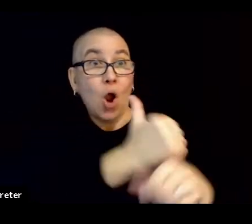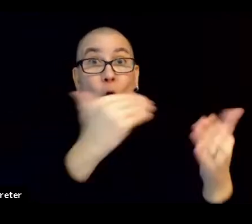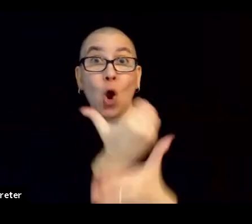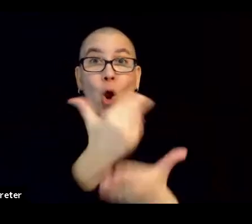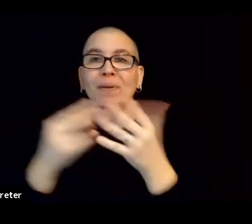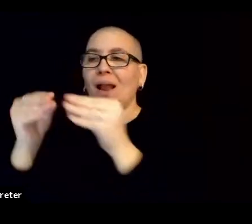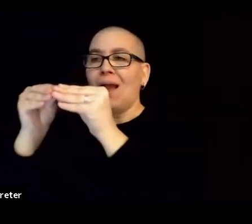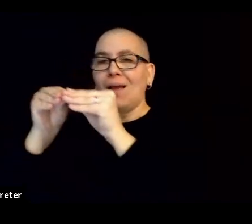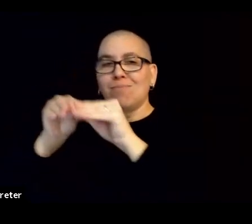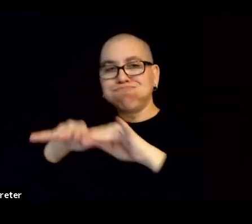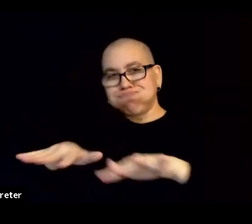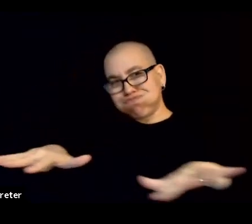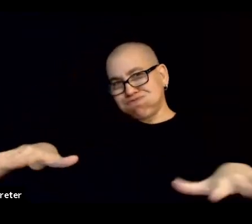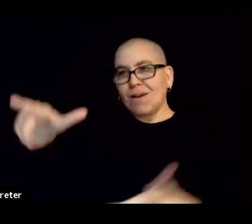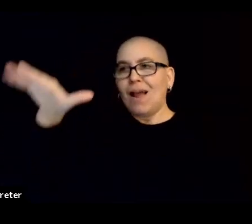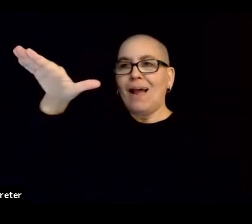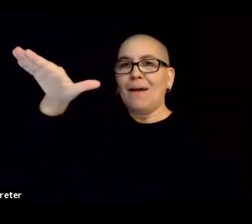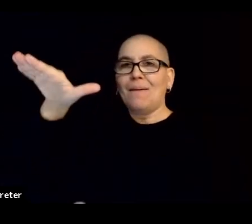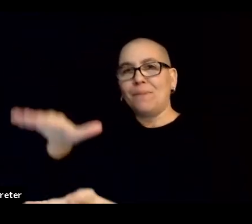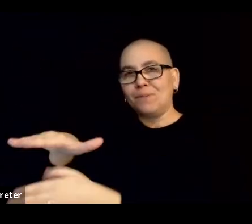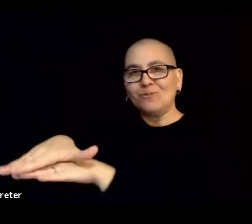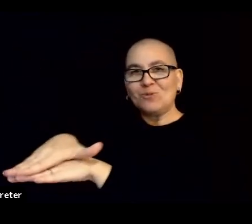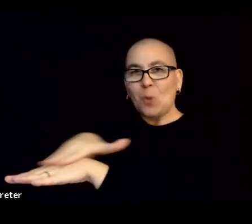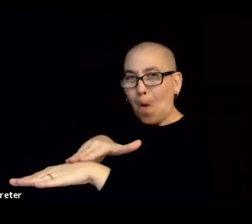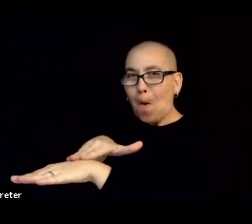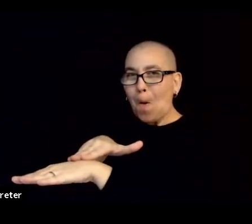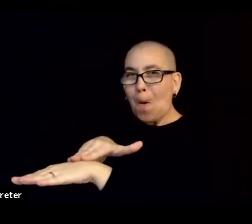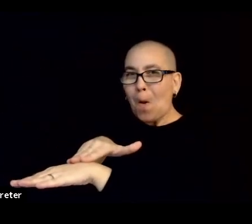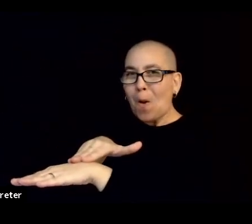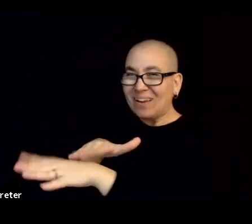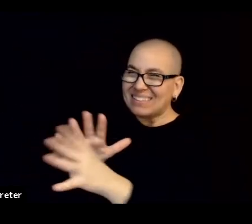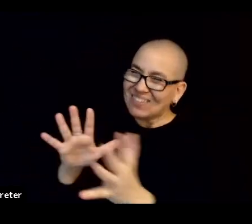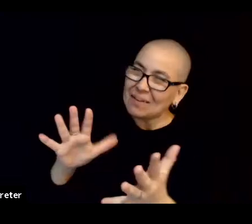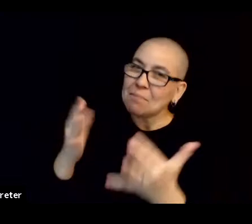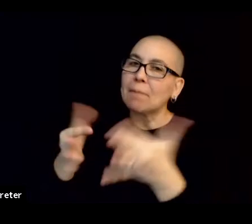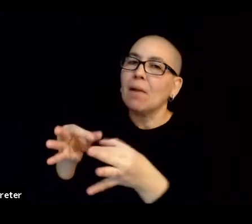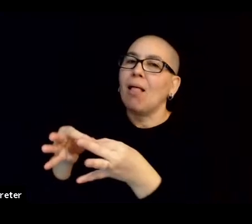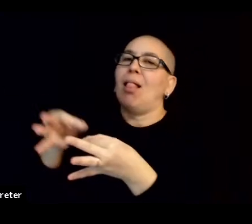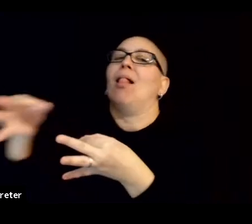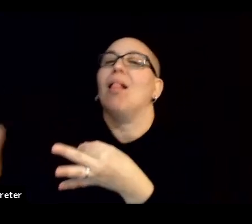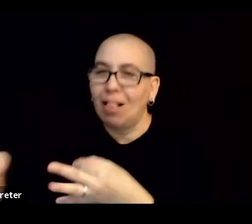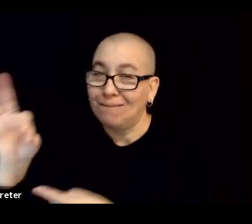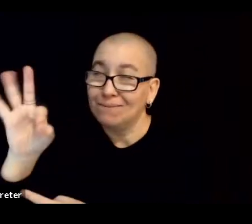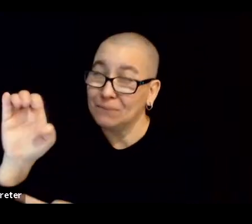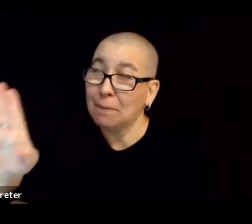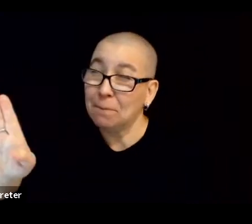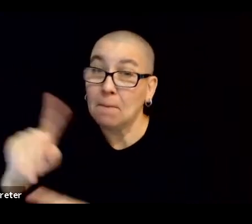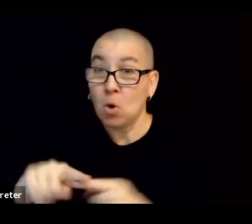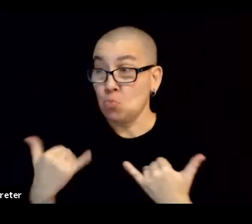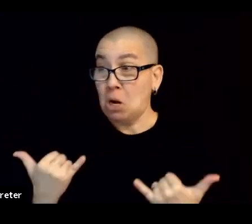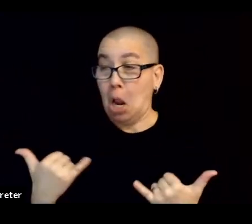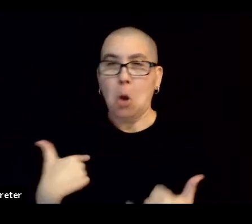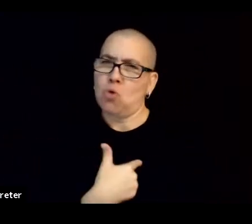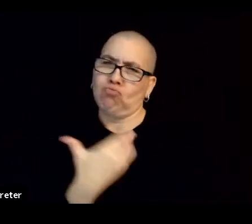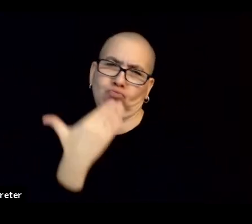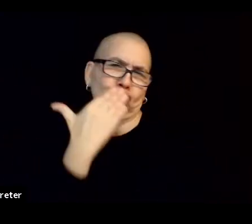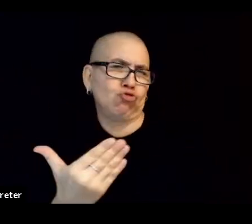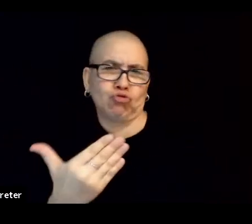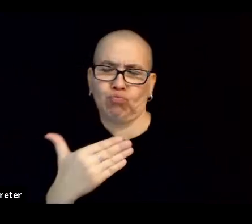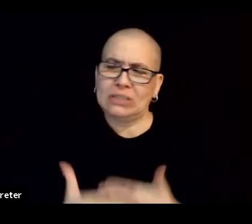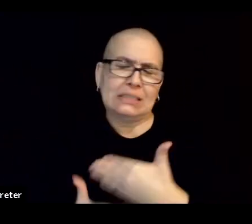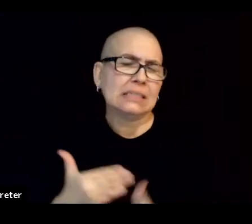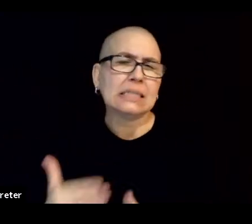the vaccinating that's happened up until this point. We're at where we thought we would be. Okay, so I'm thinking